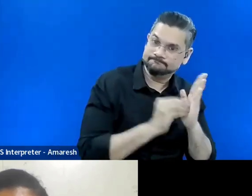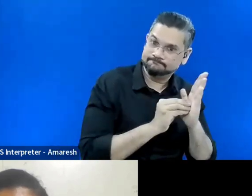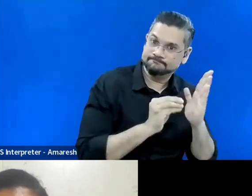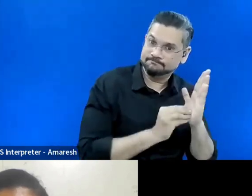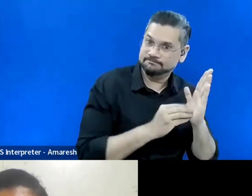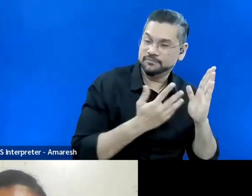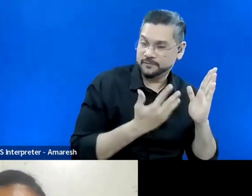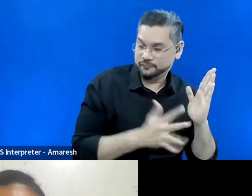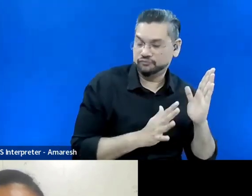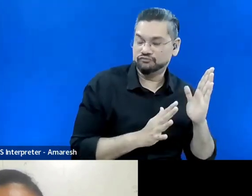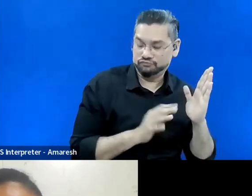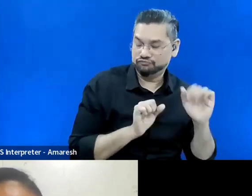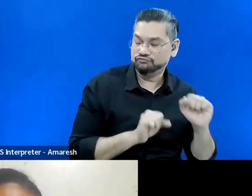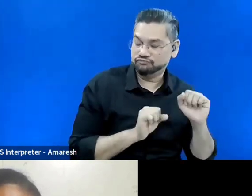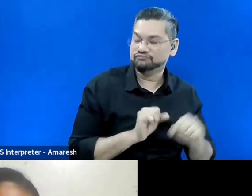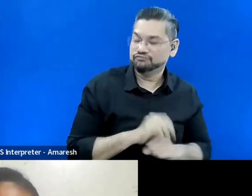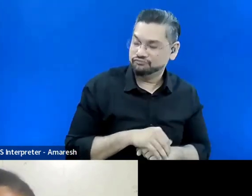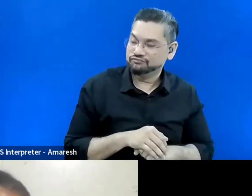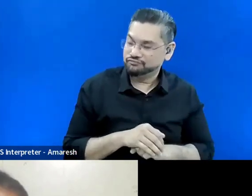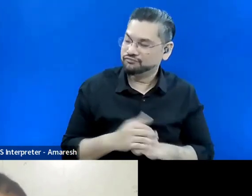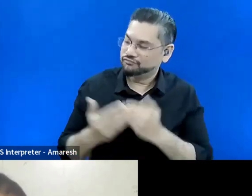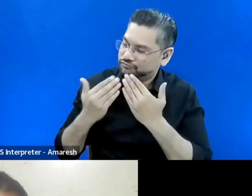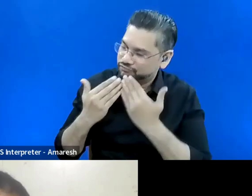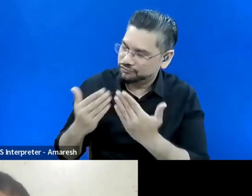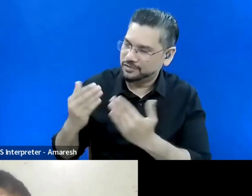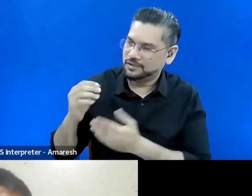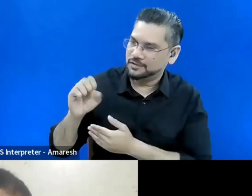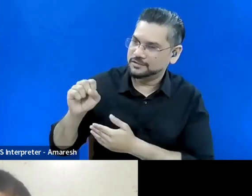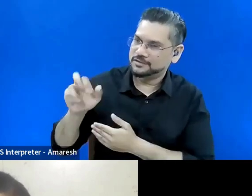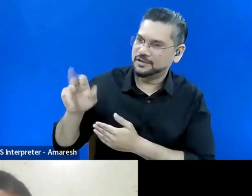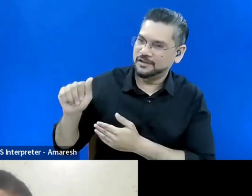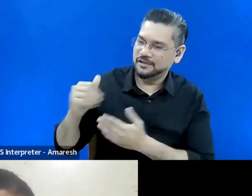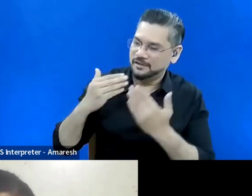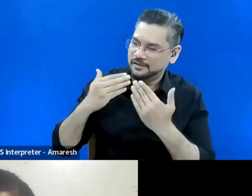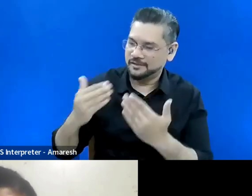Sarah, and thanks a lot for your intervention.